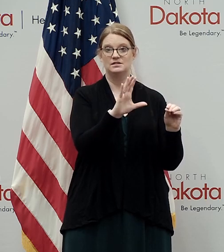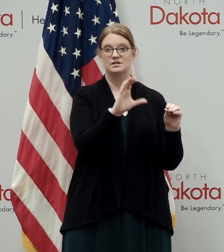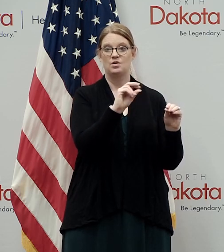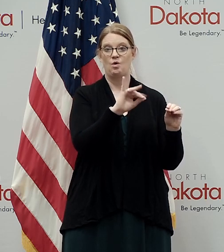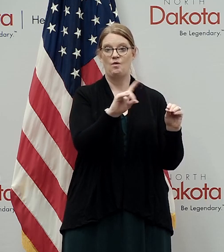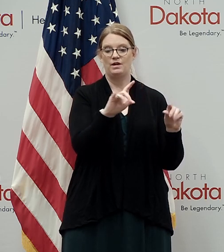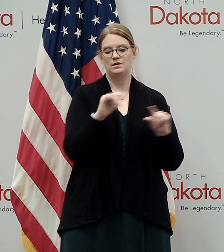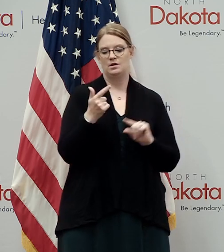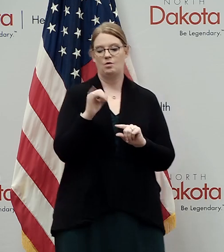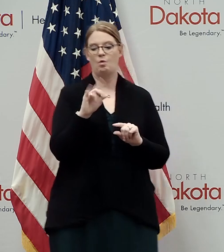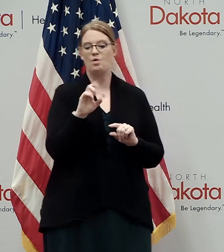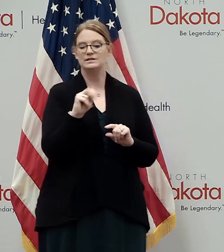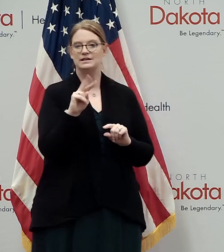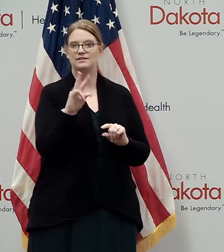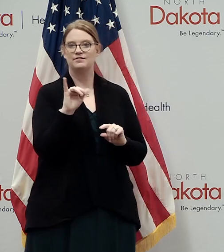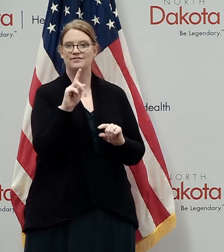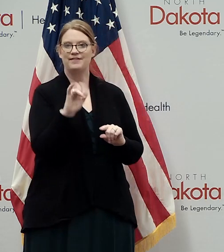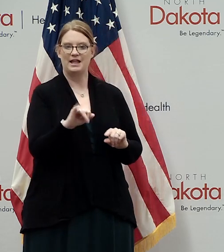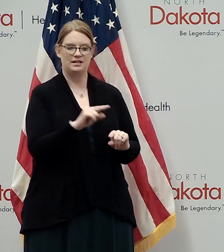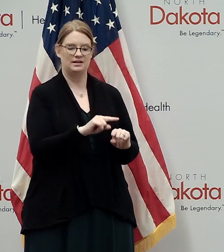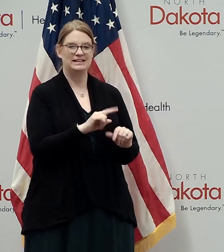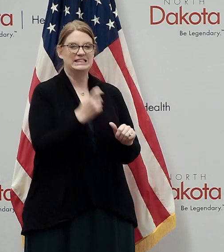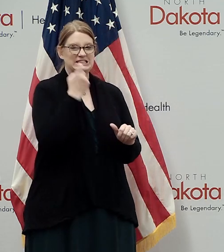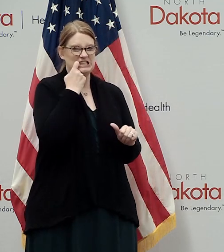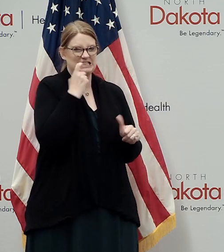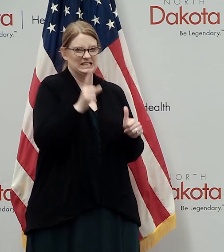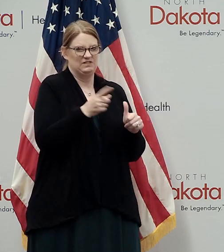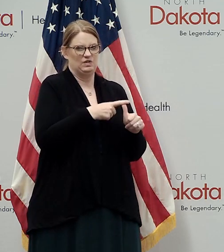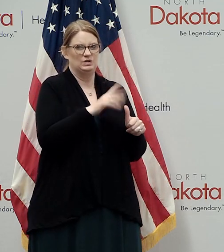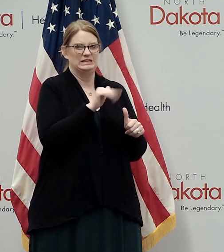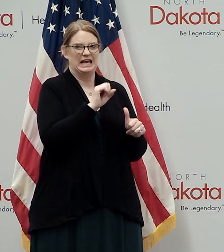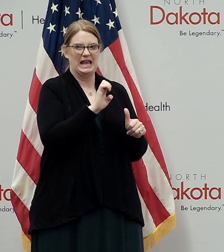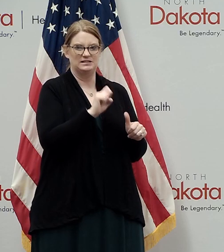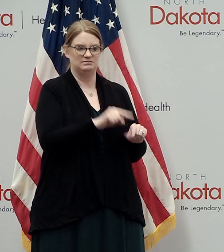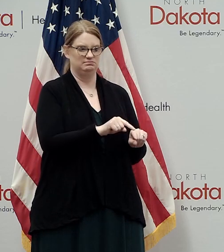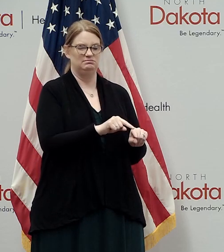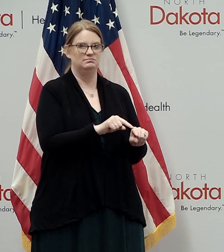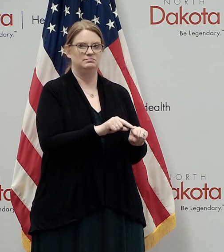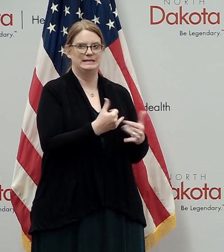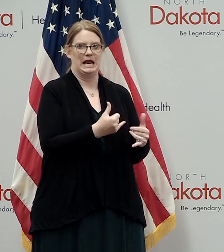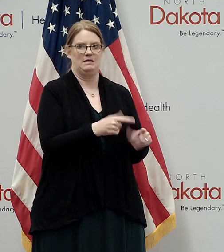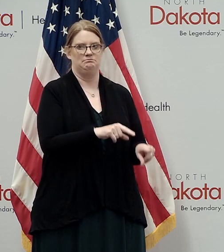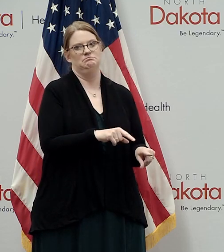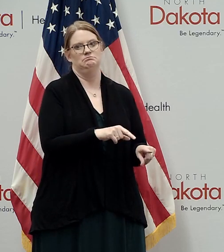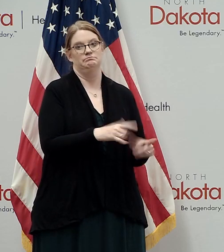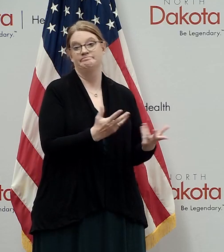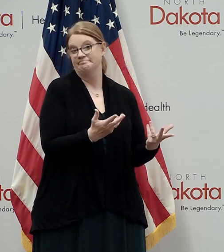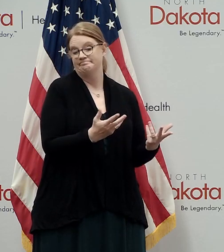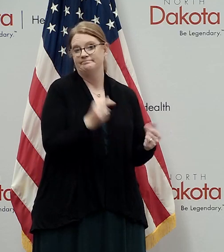Valley, also out west, reported its first case during the entire pandemic today.